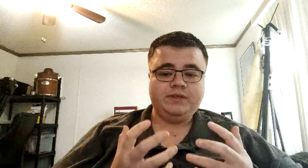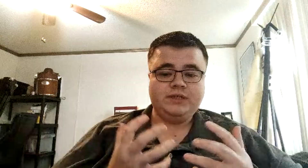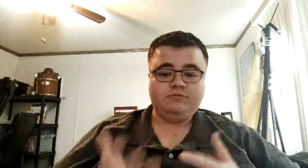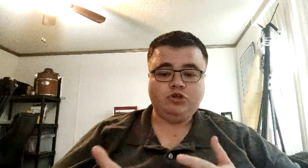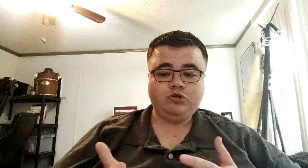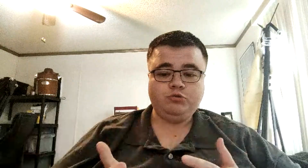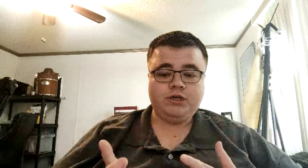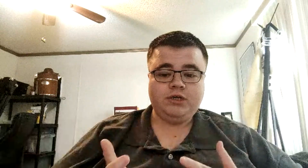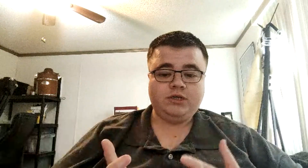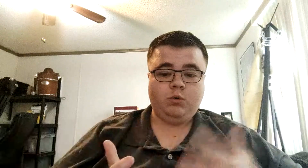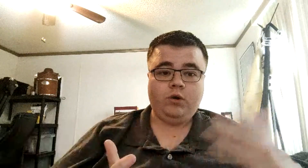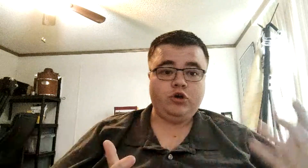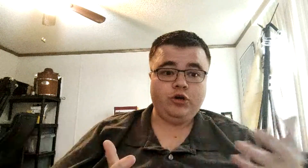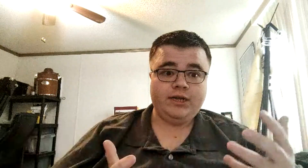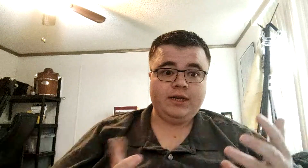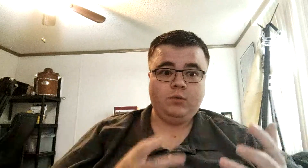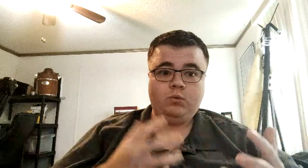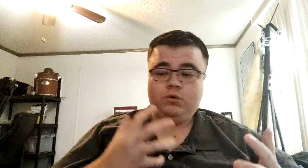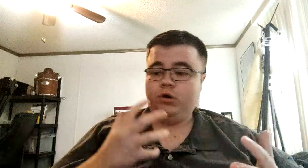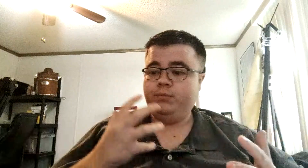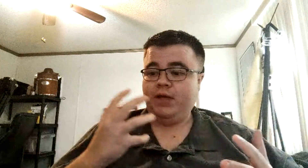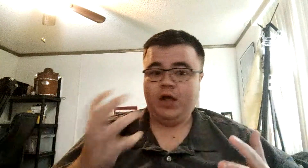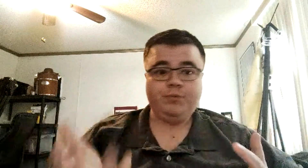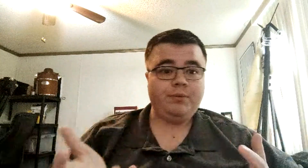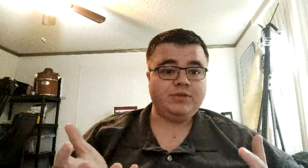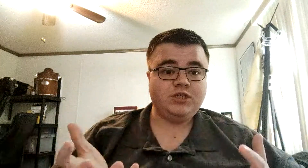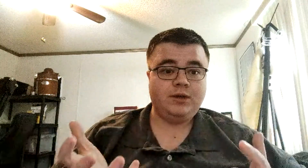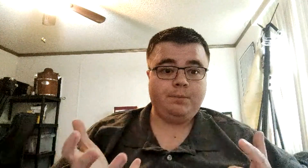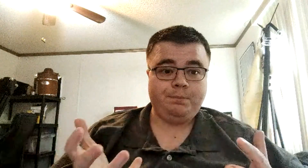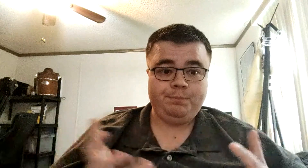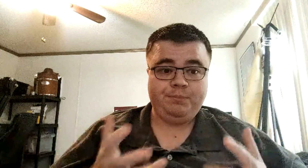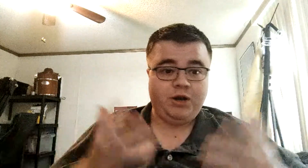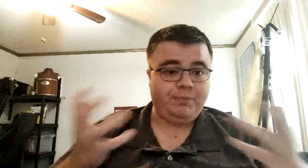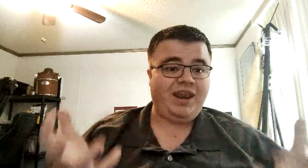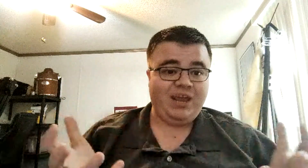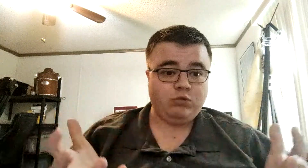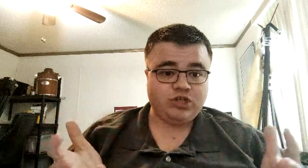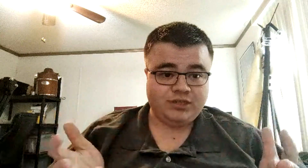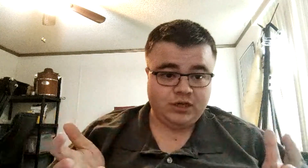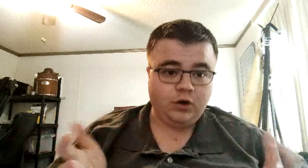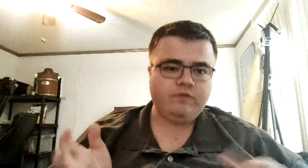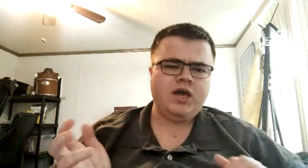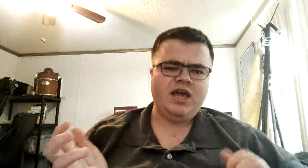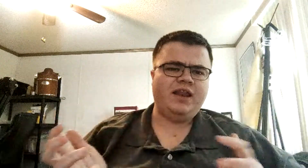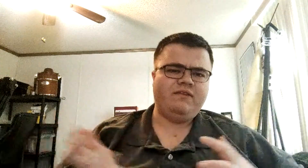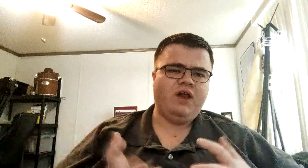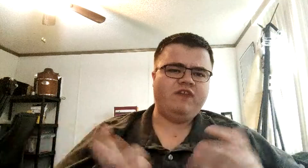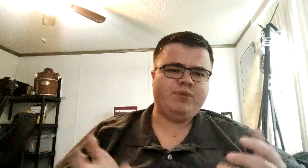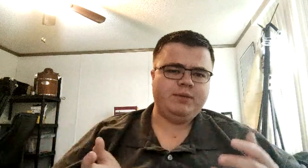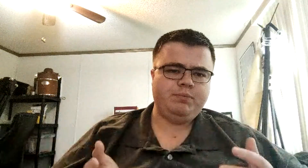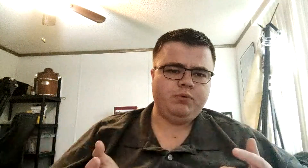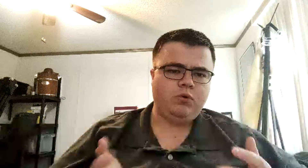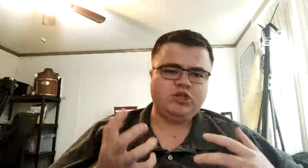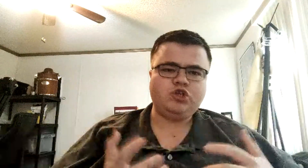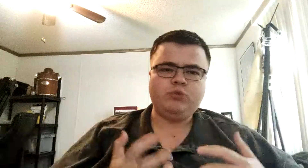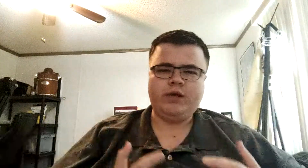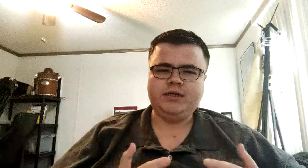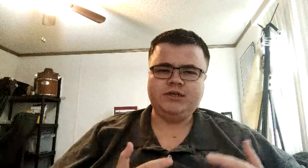deaf children or learning or help them to build up a language itself, and a lot of people were struggling